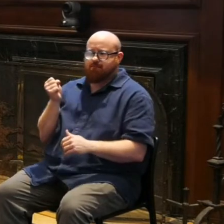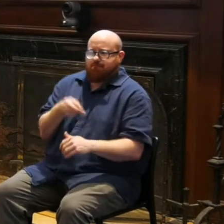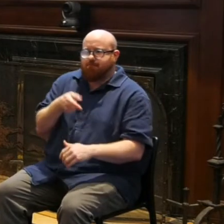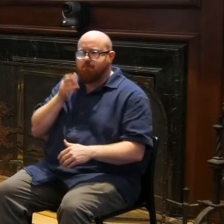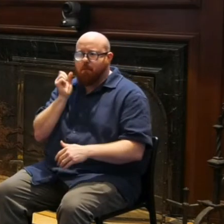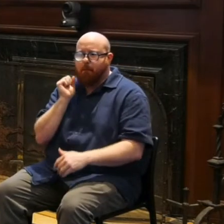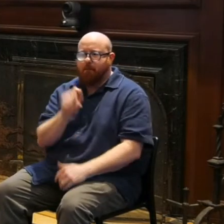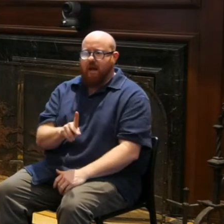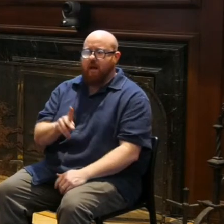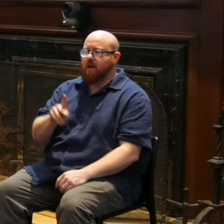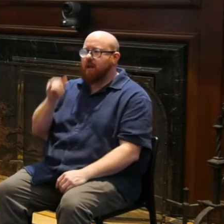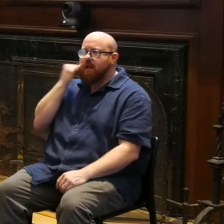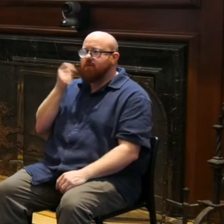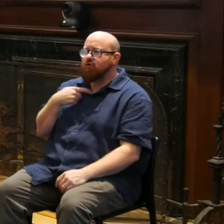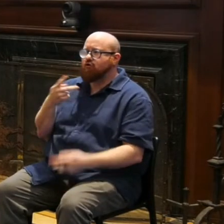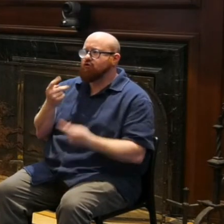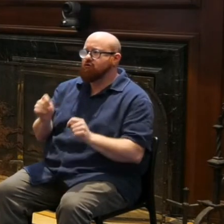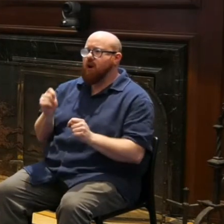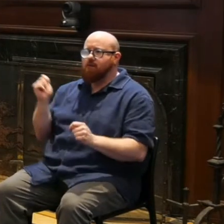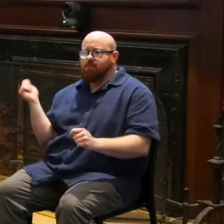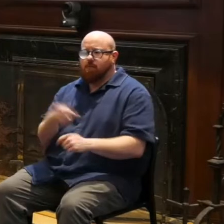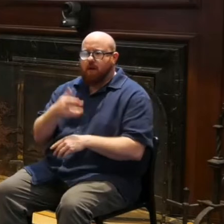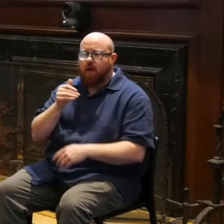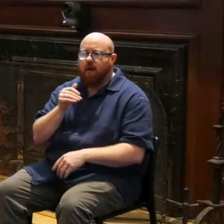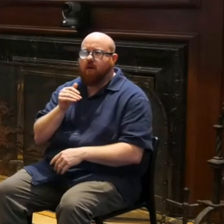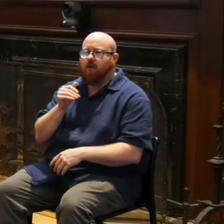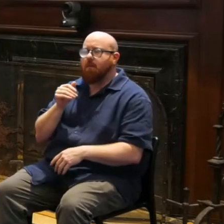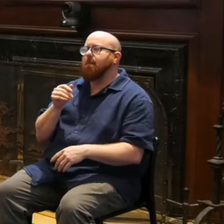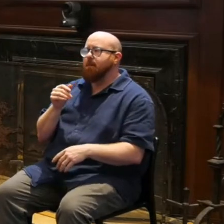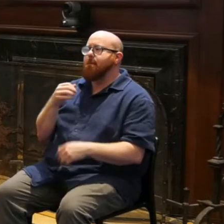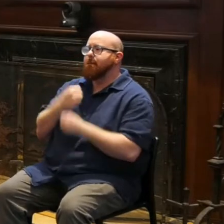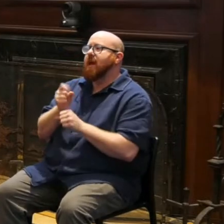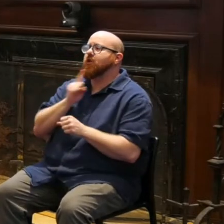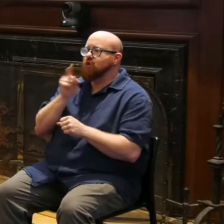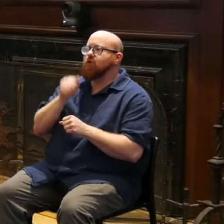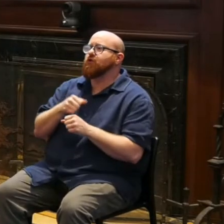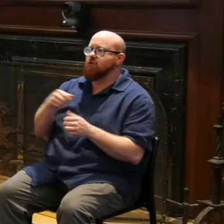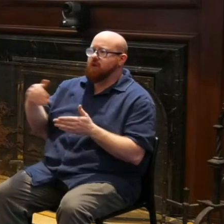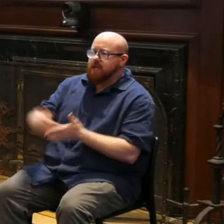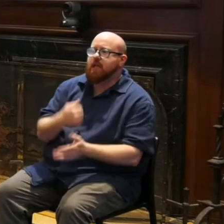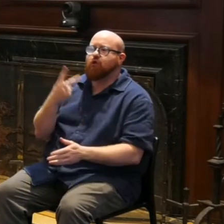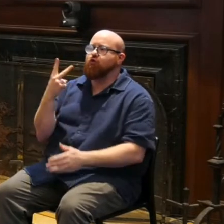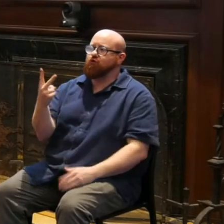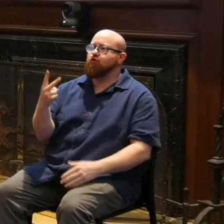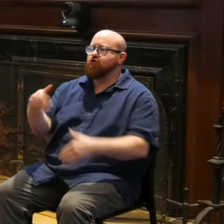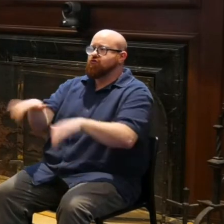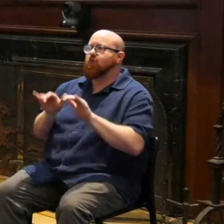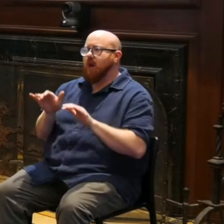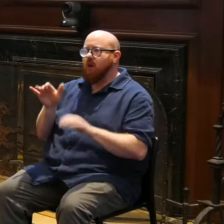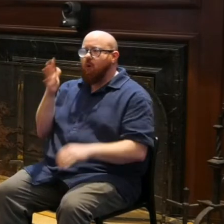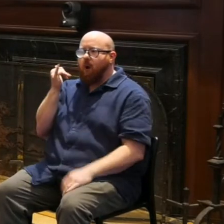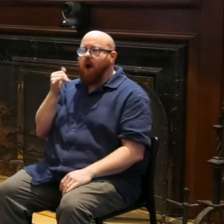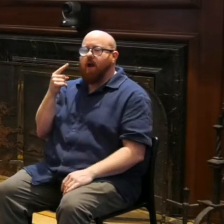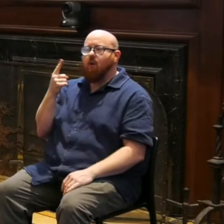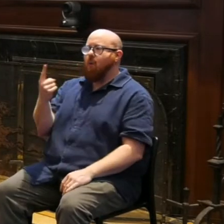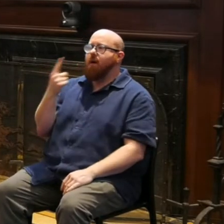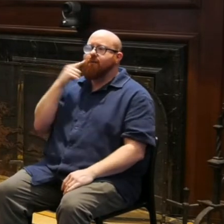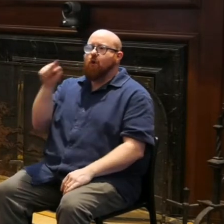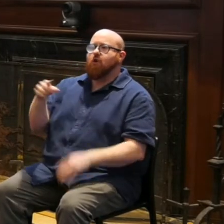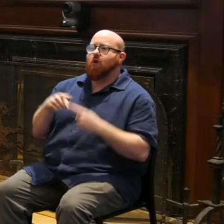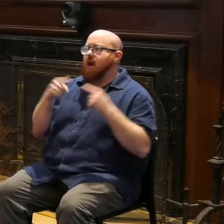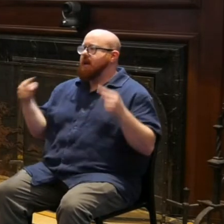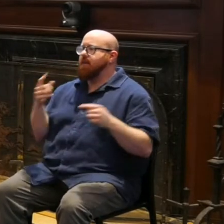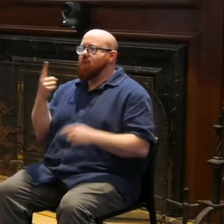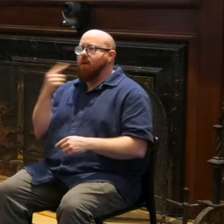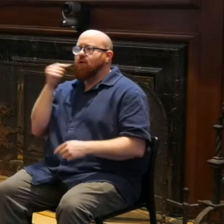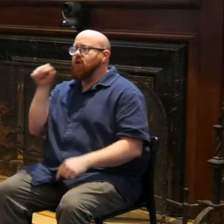seeking revenge, be sure to dig 2 graves. One for your enemy, the other for yourself. I've died many